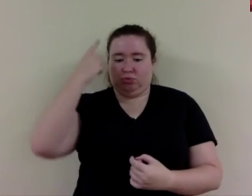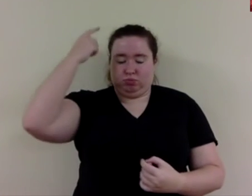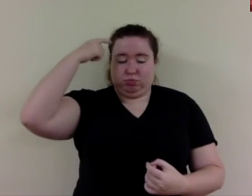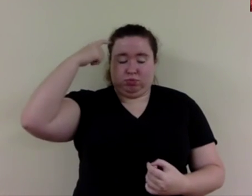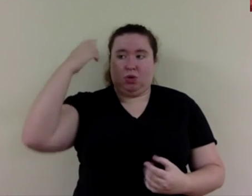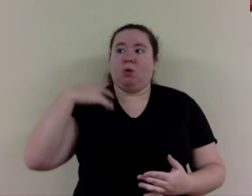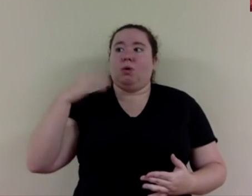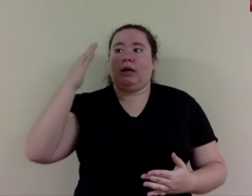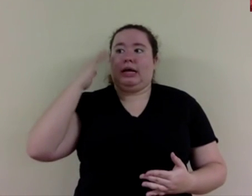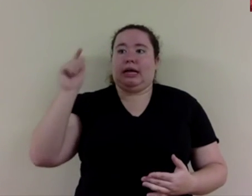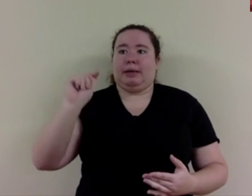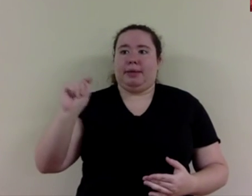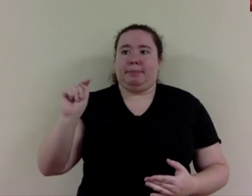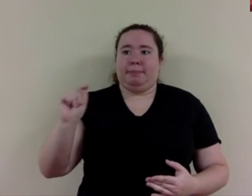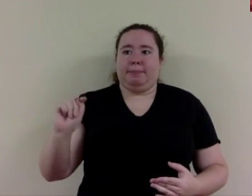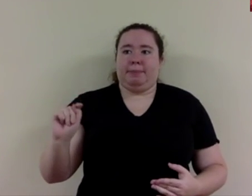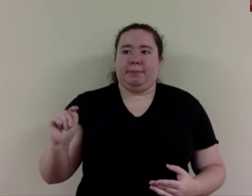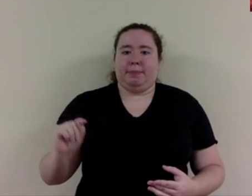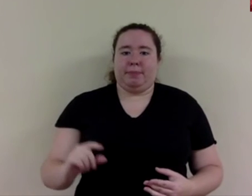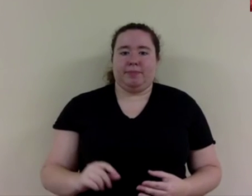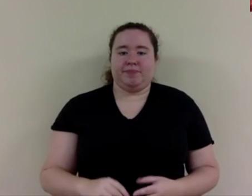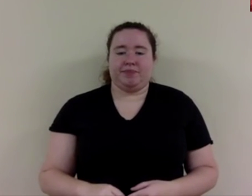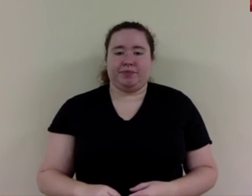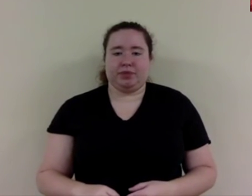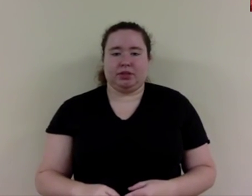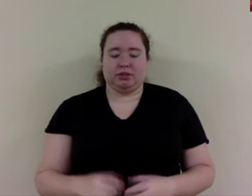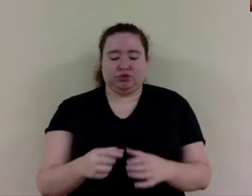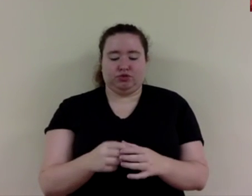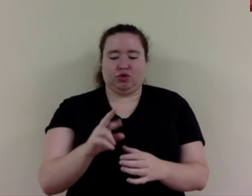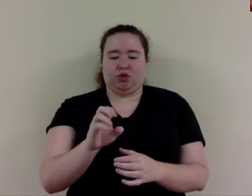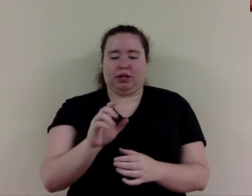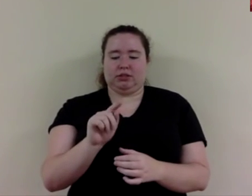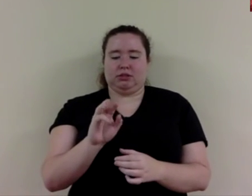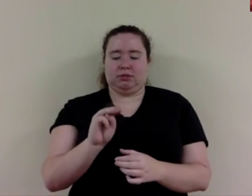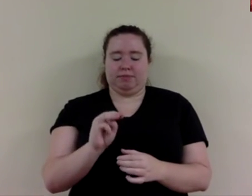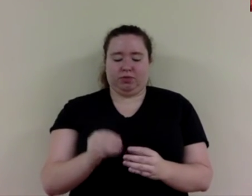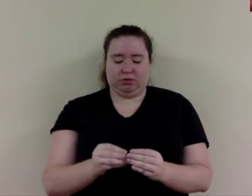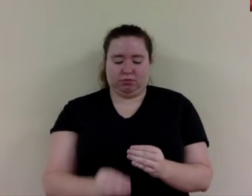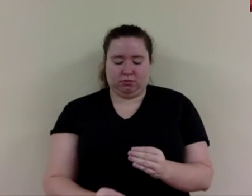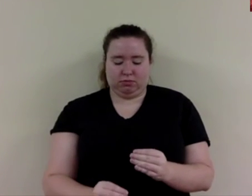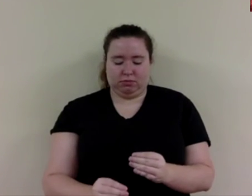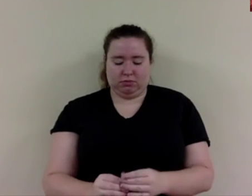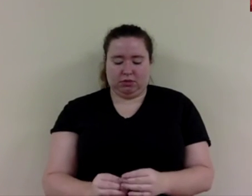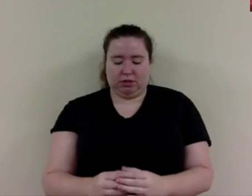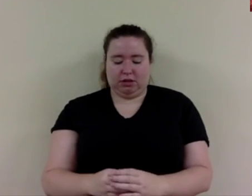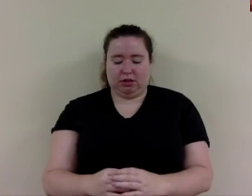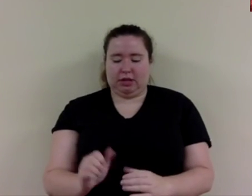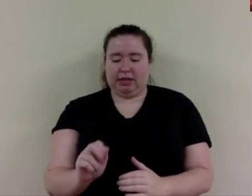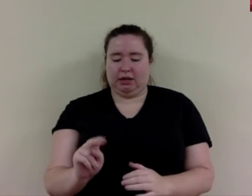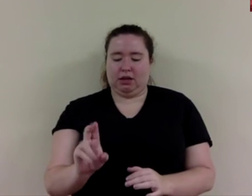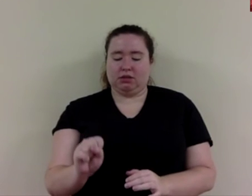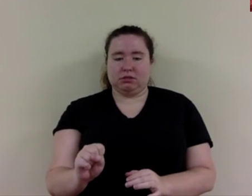perceive that as the urge to use the restroom. From the rectum, material will move out of your body through a structure known